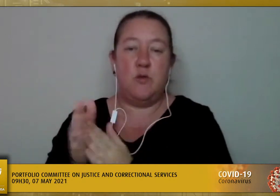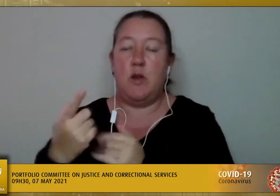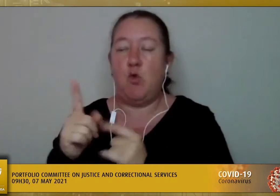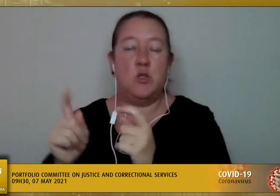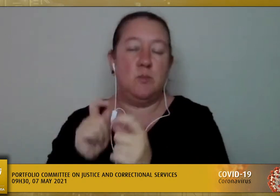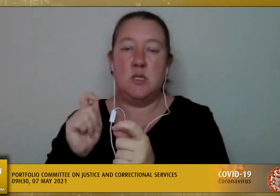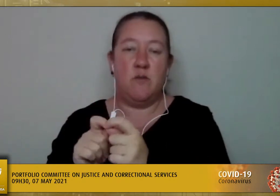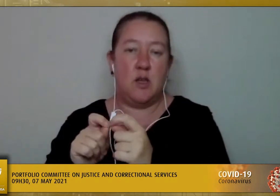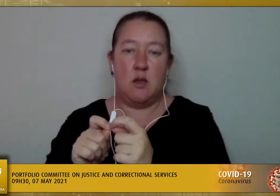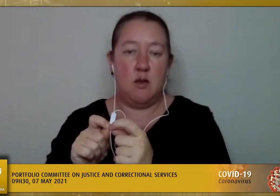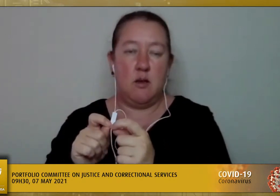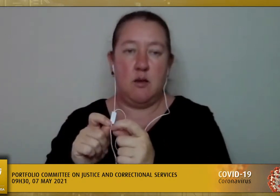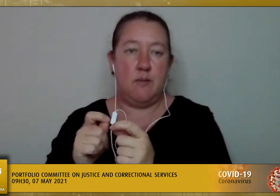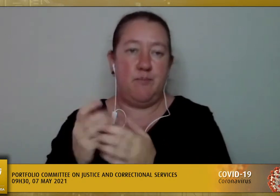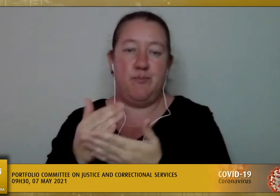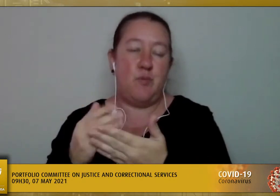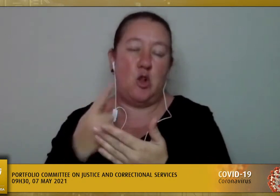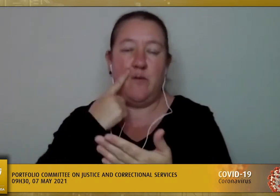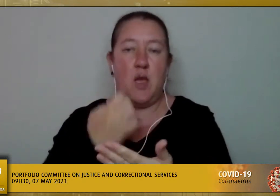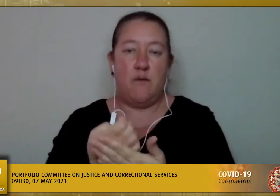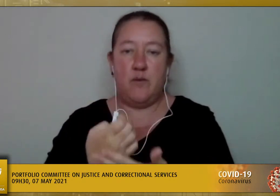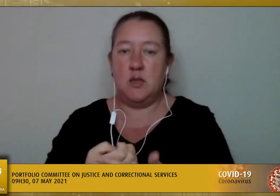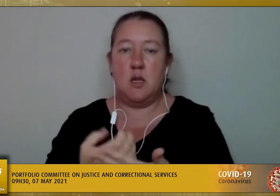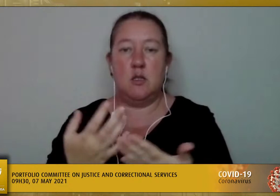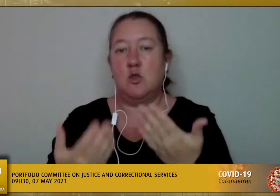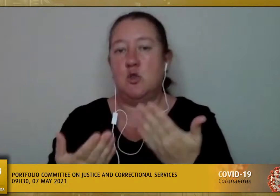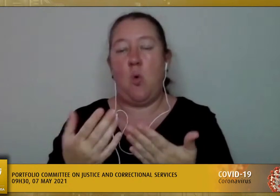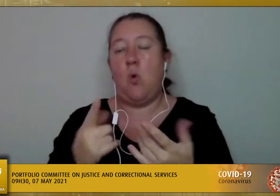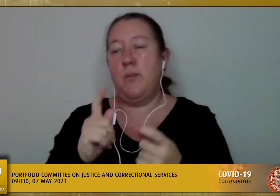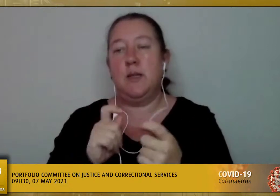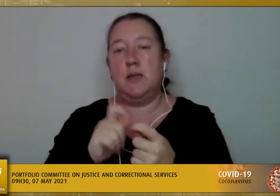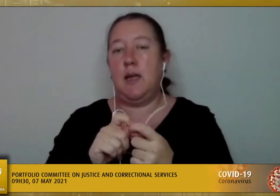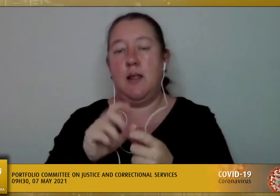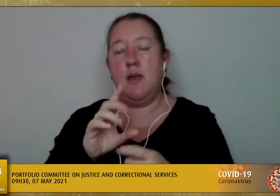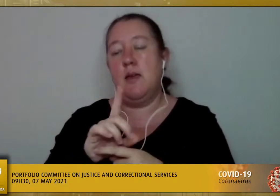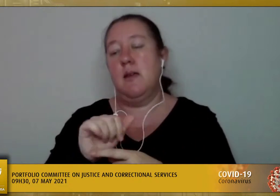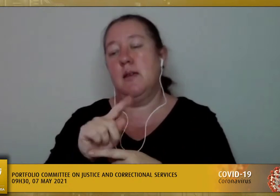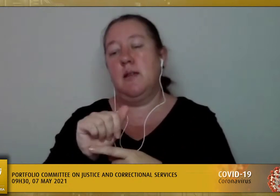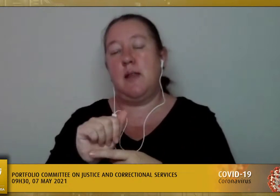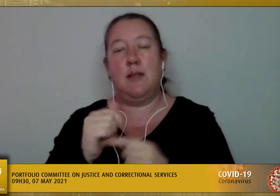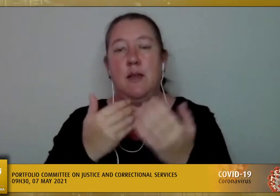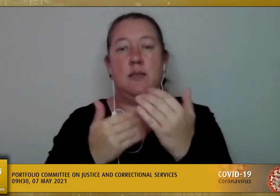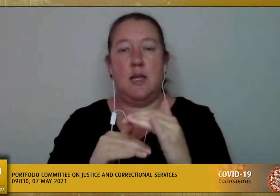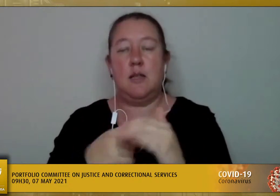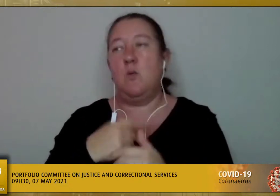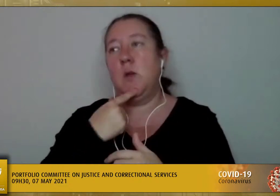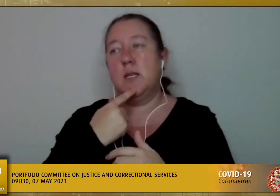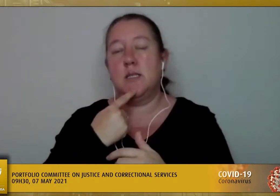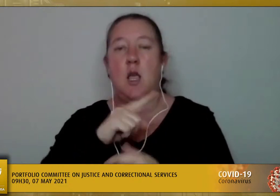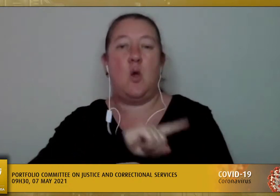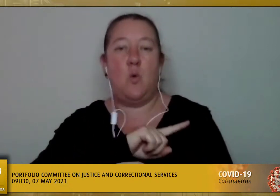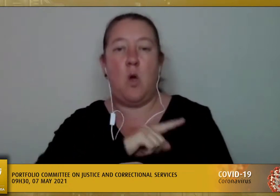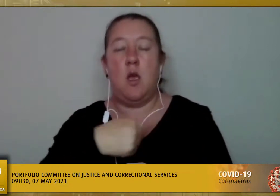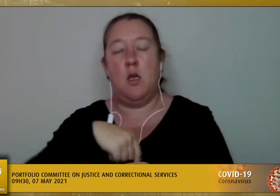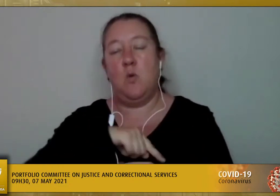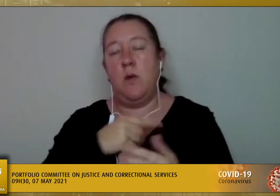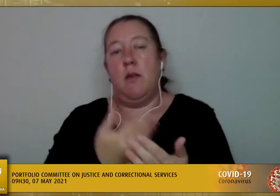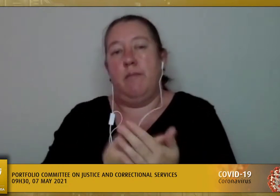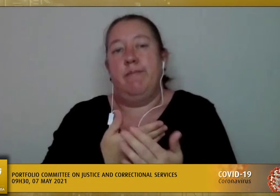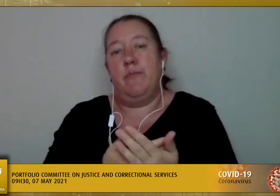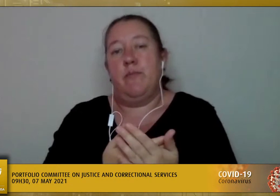particular piece of evidence or you know um a particular data set and we say why we we are entitled to